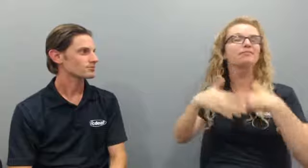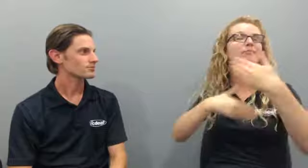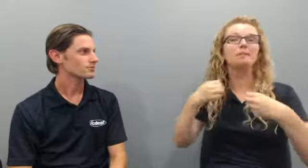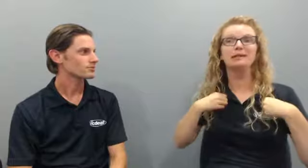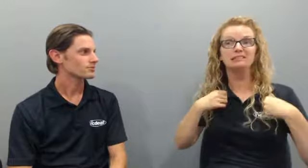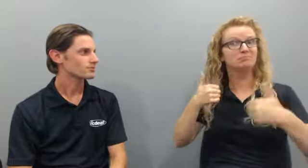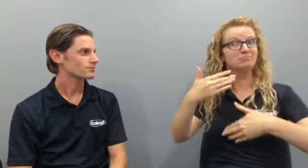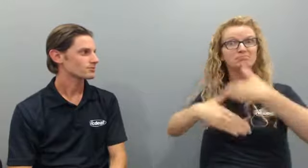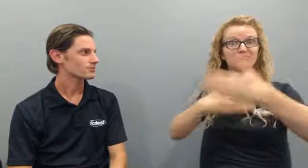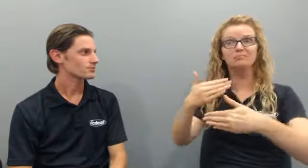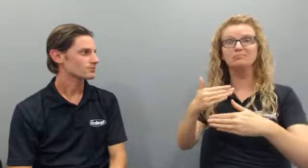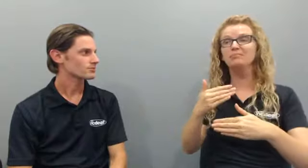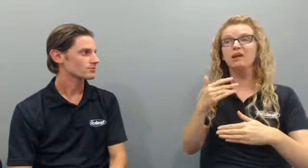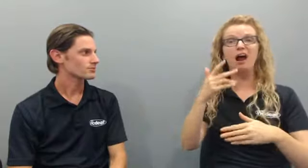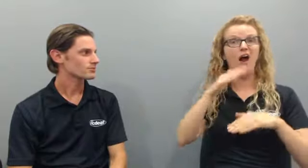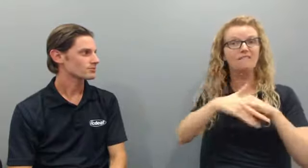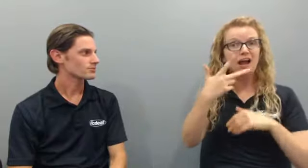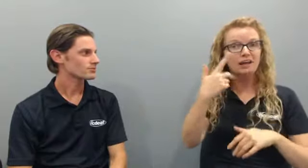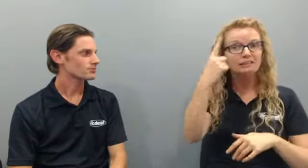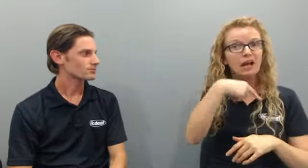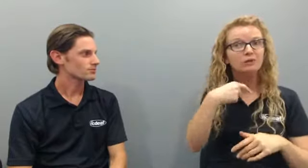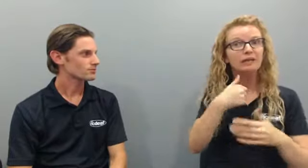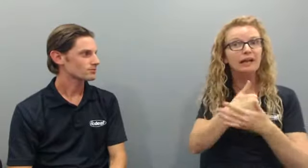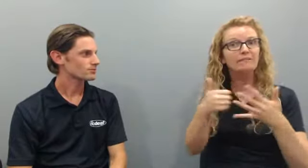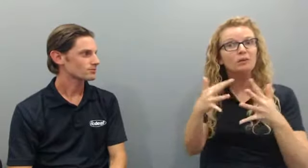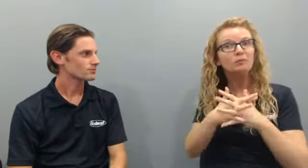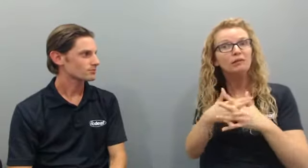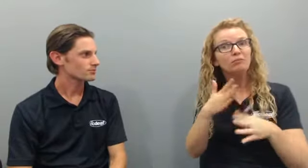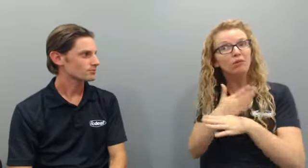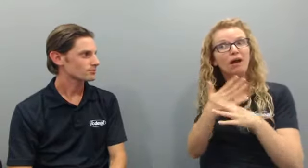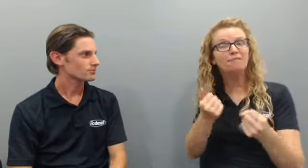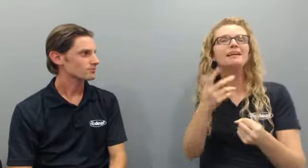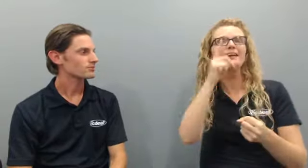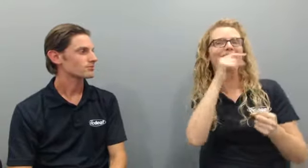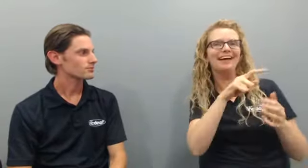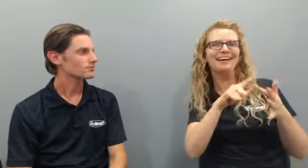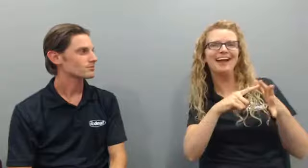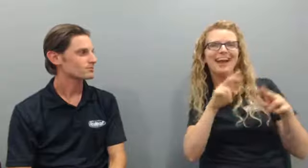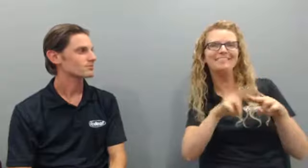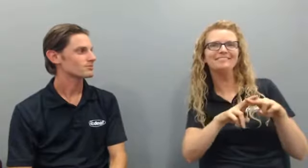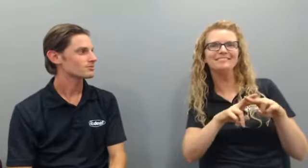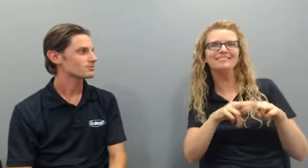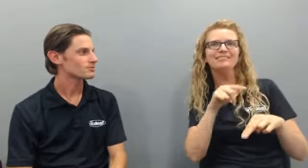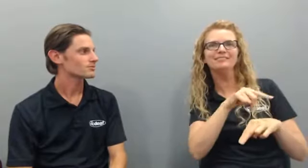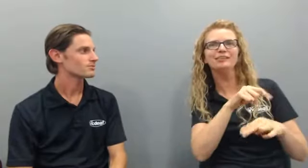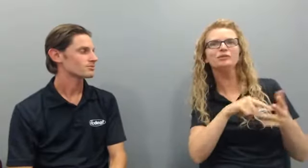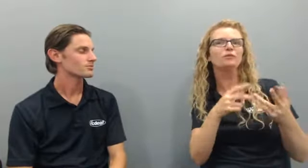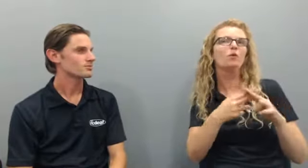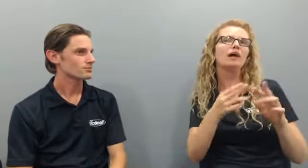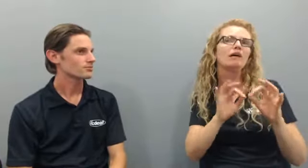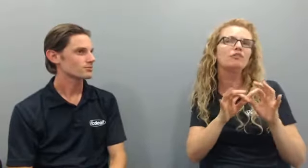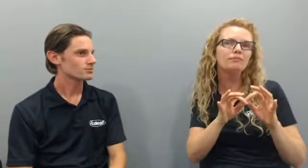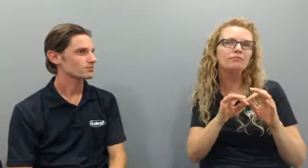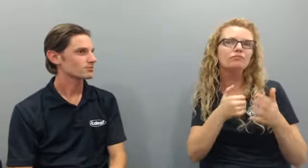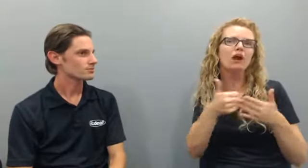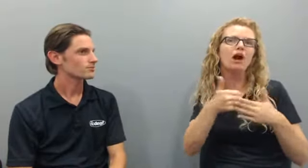be successful in your business venture. If you work over 8 hours every week, then you can